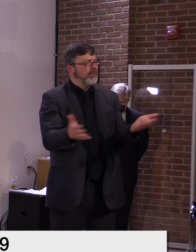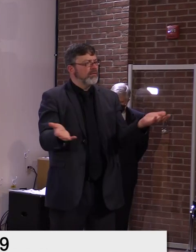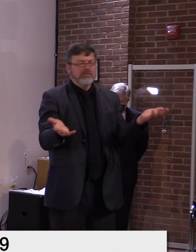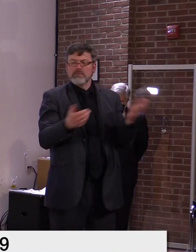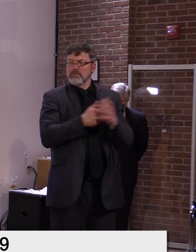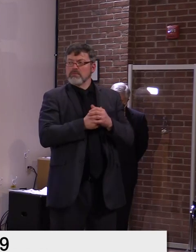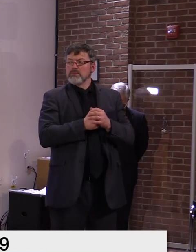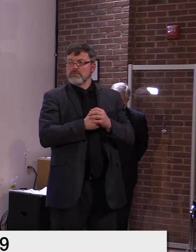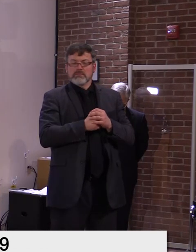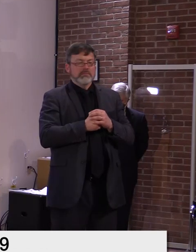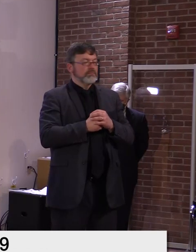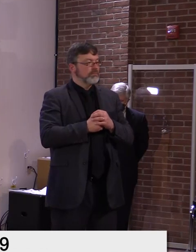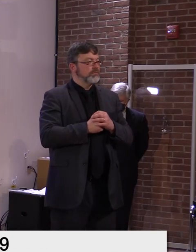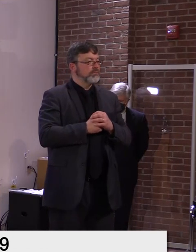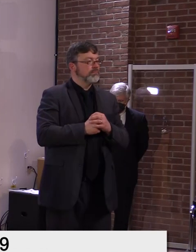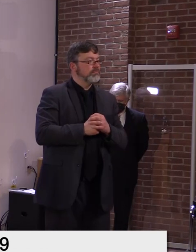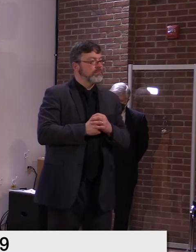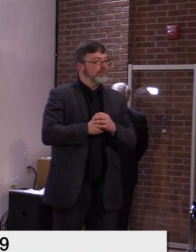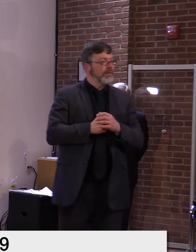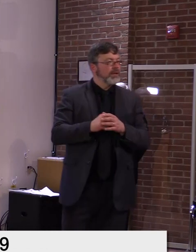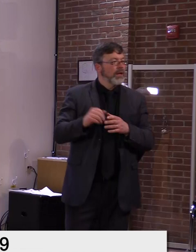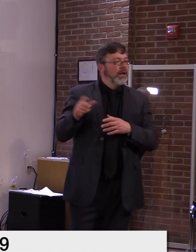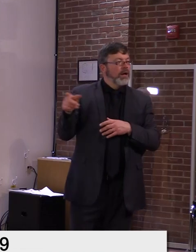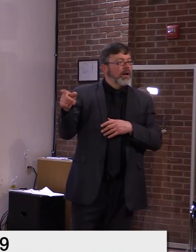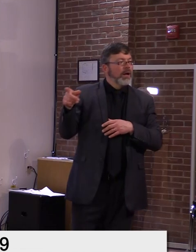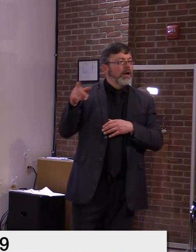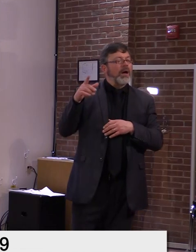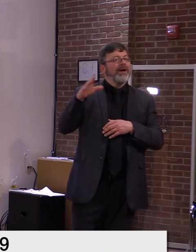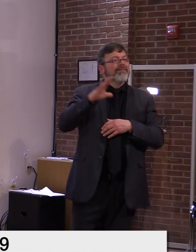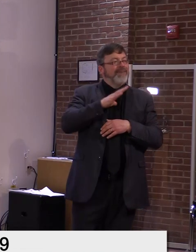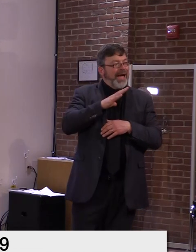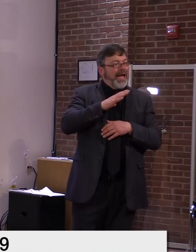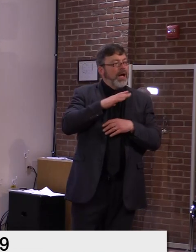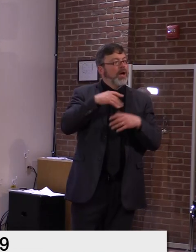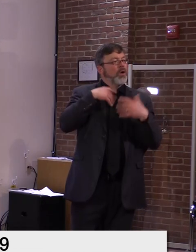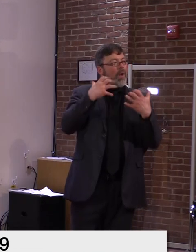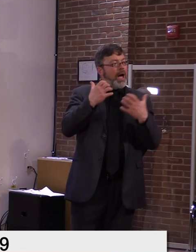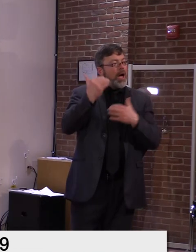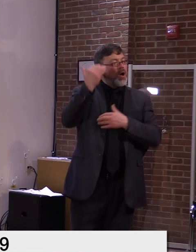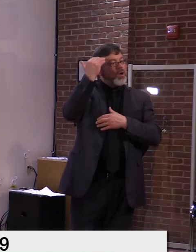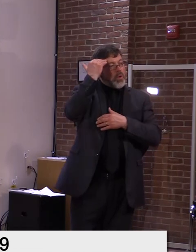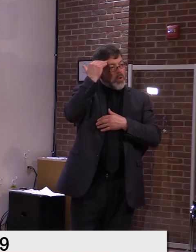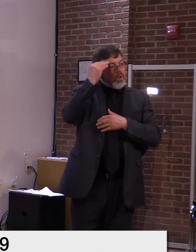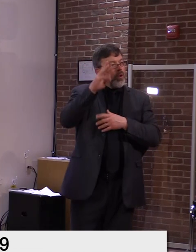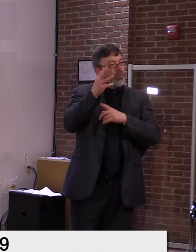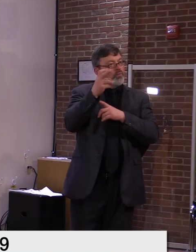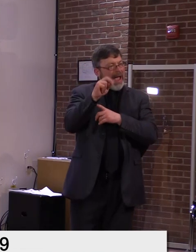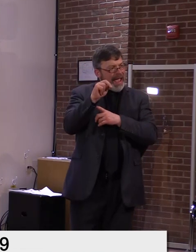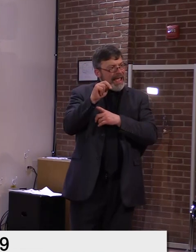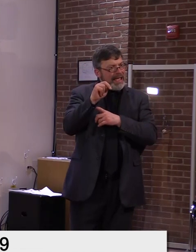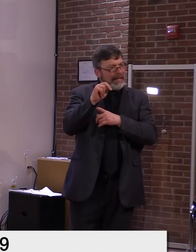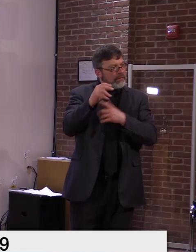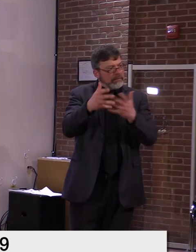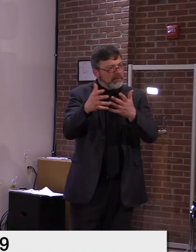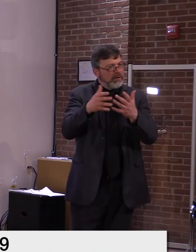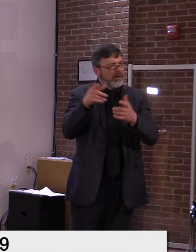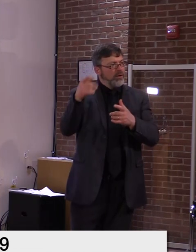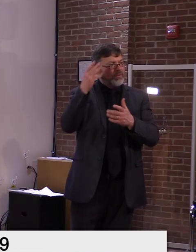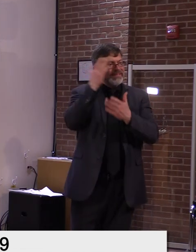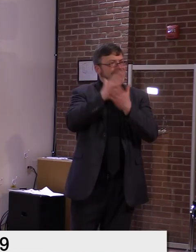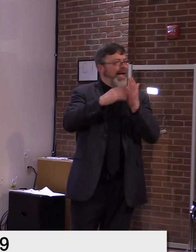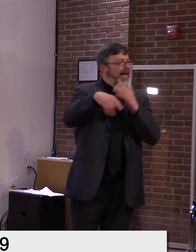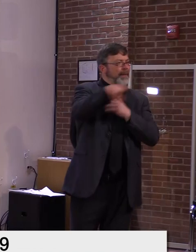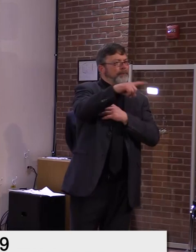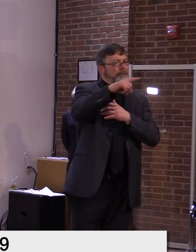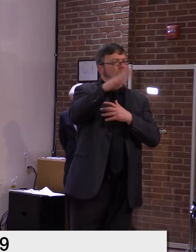Well, when you say good trajectory, how do you have pockets of resistance? What percentage of schools do you expect will offer